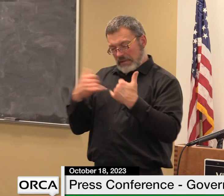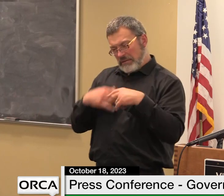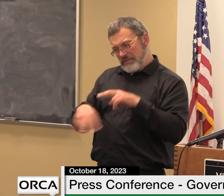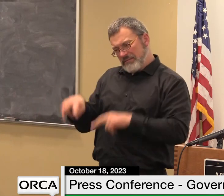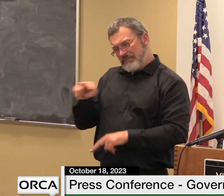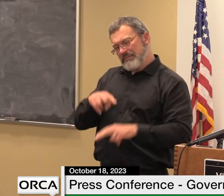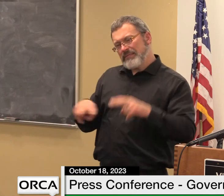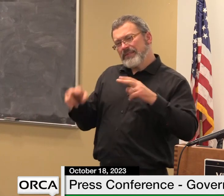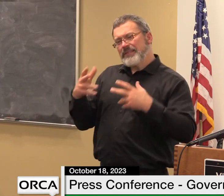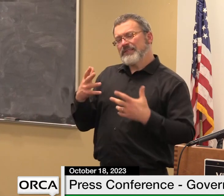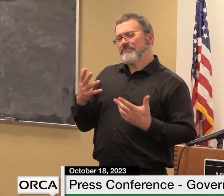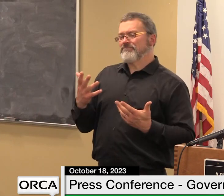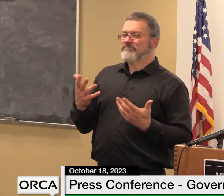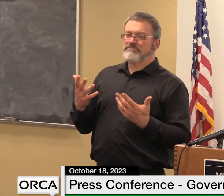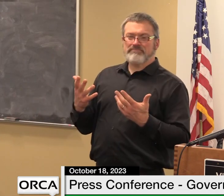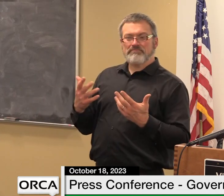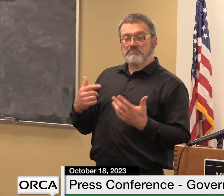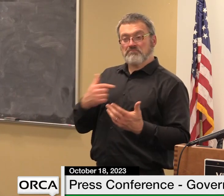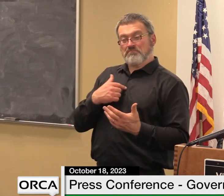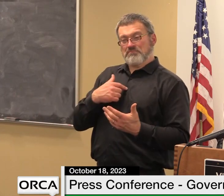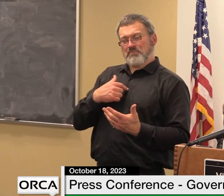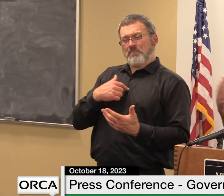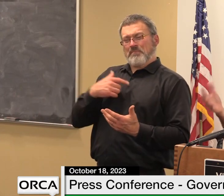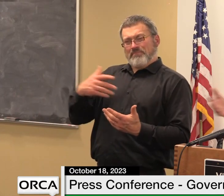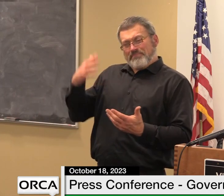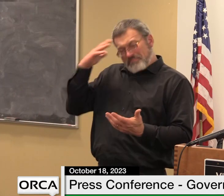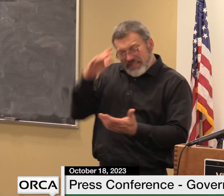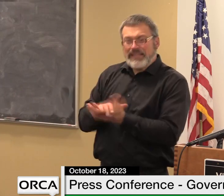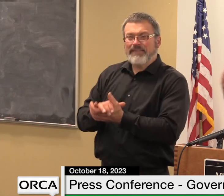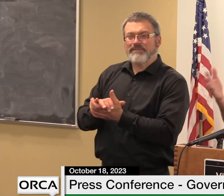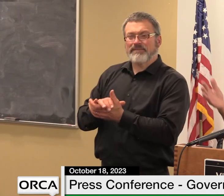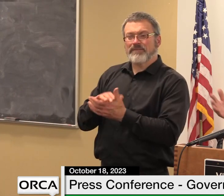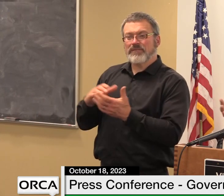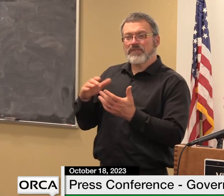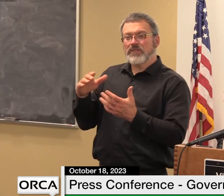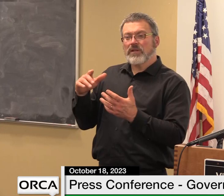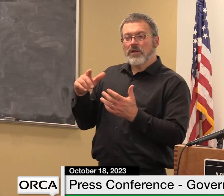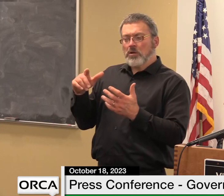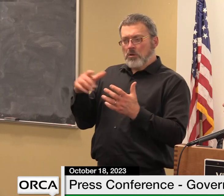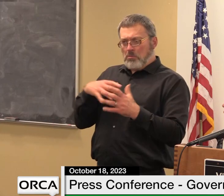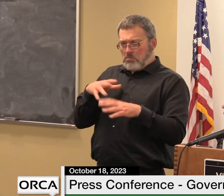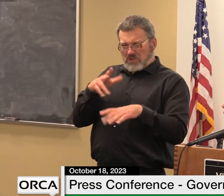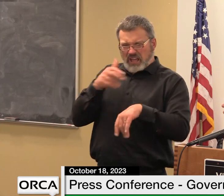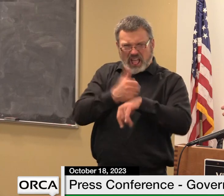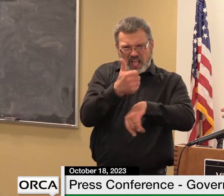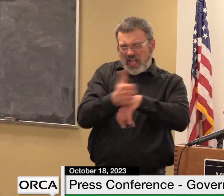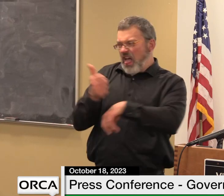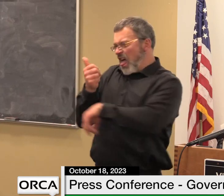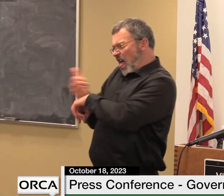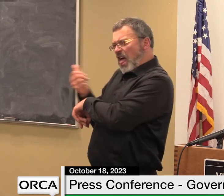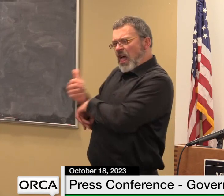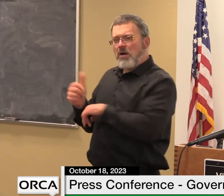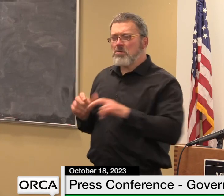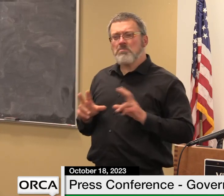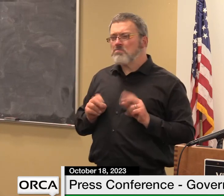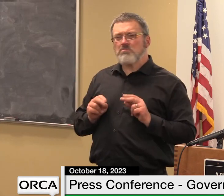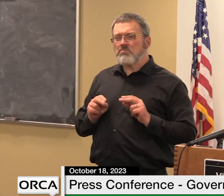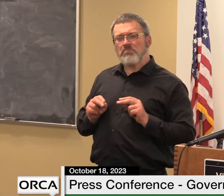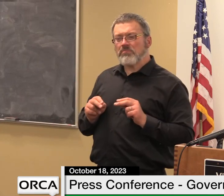I believe that whether it's the media, I'm not blaming any of you, but